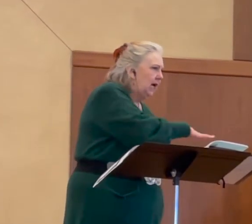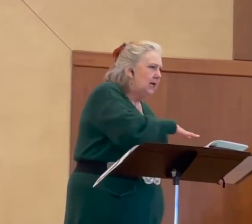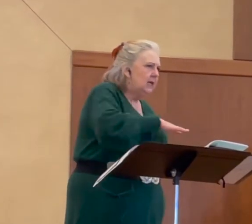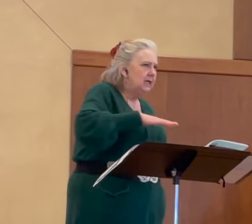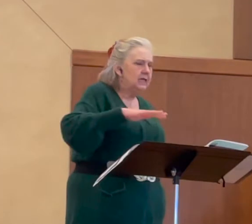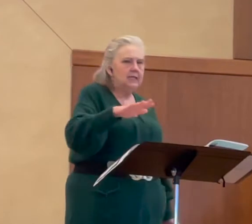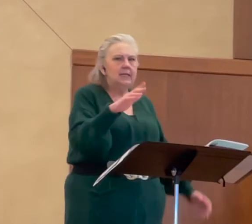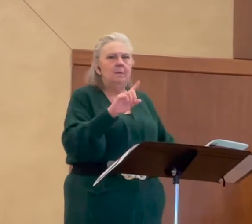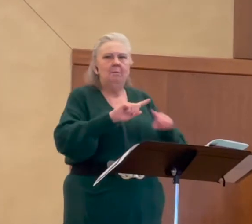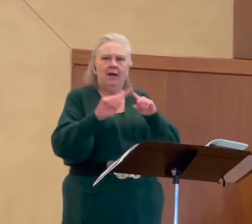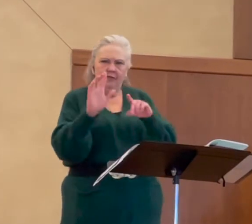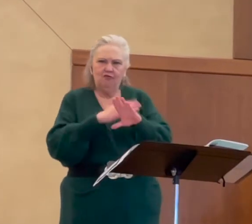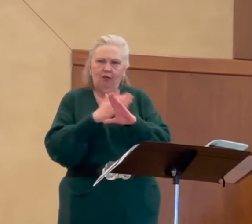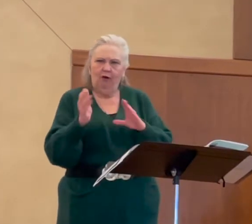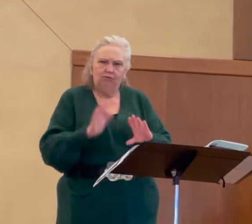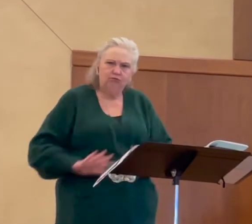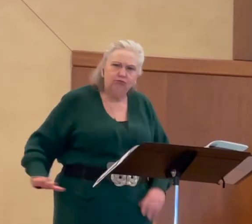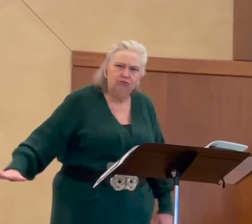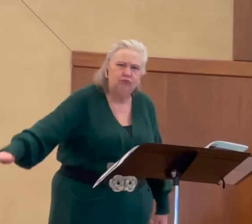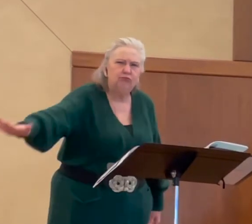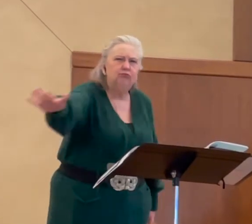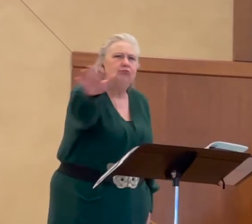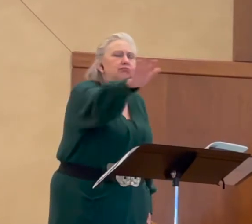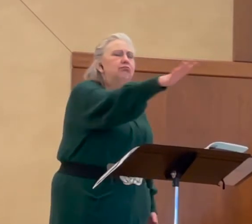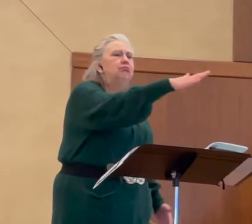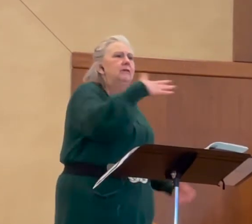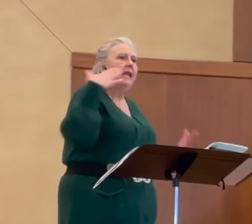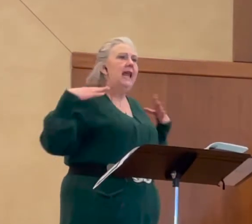them, and the angels